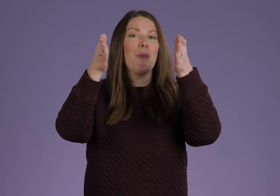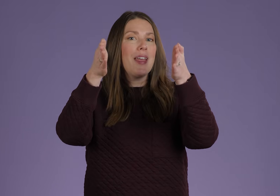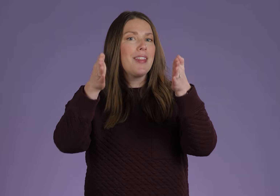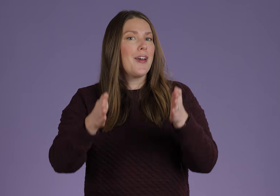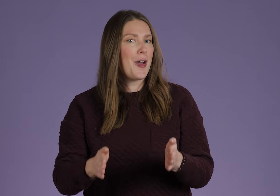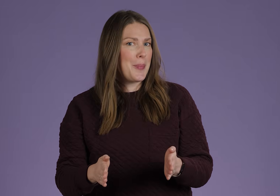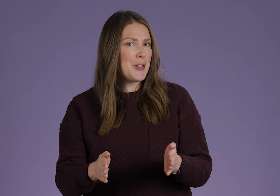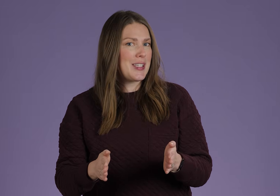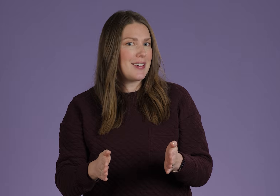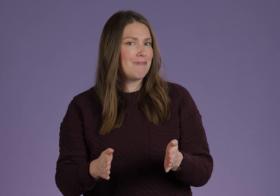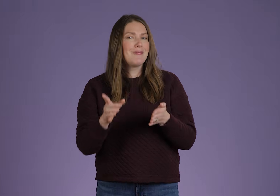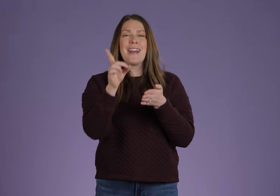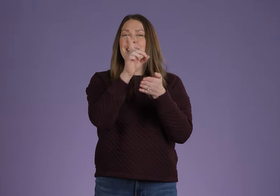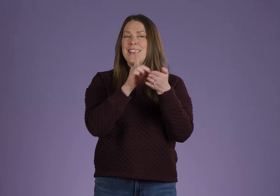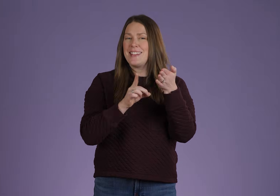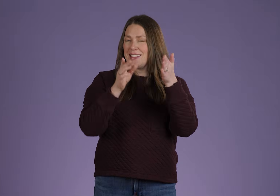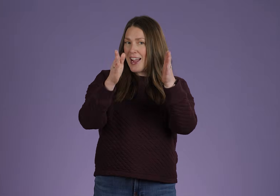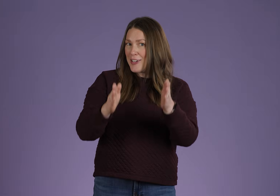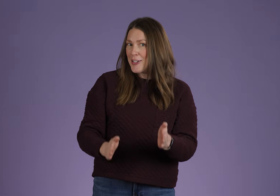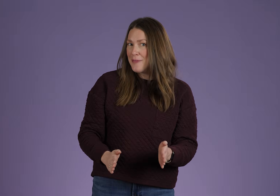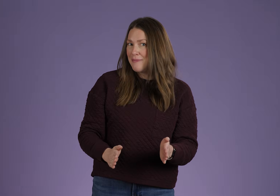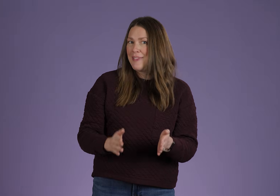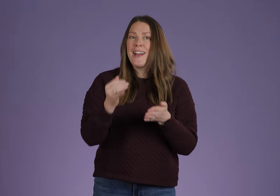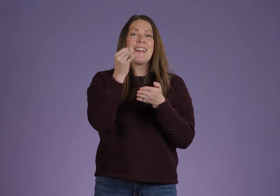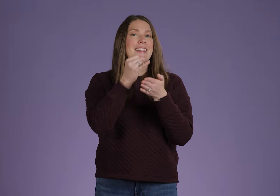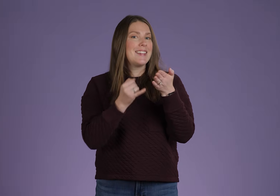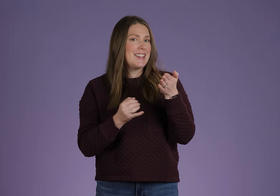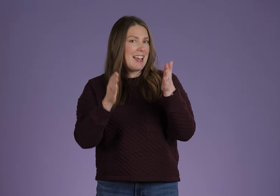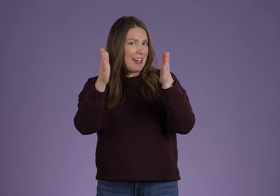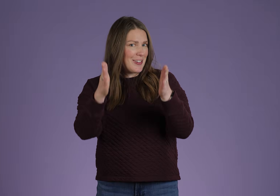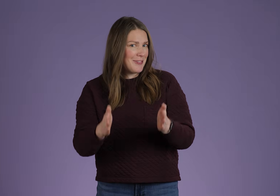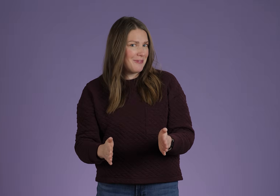with a person. Designer, designer.